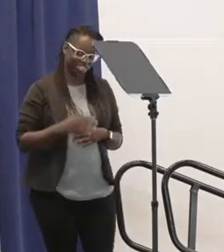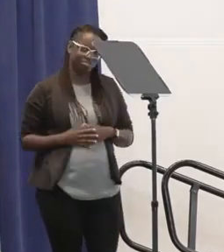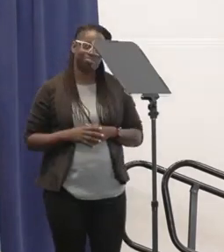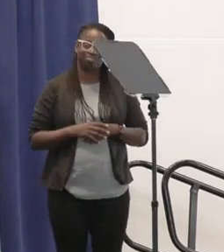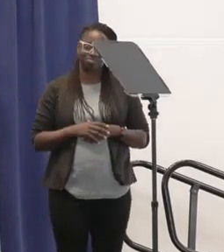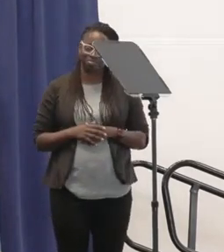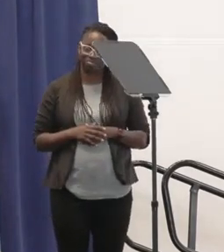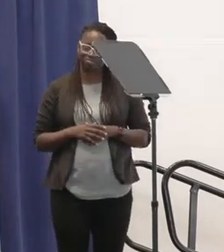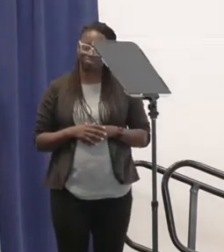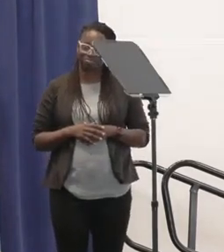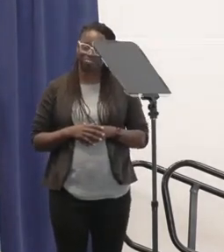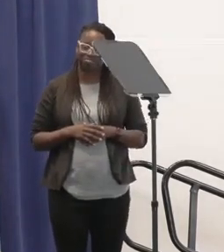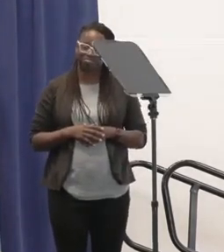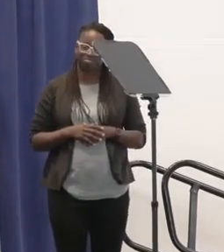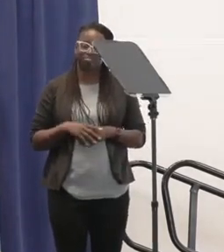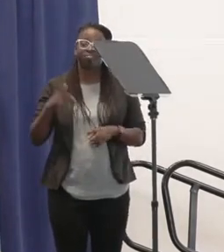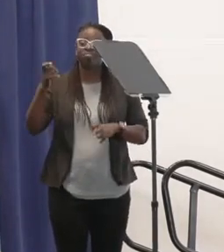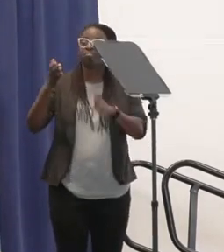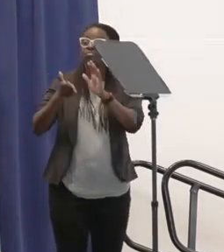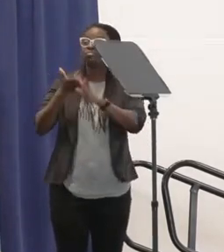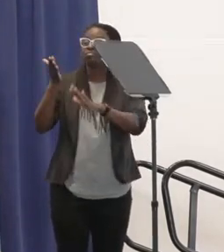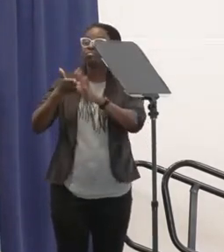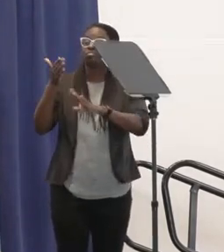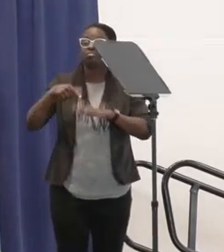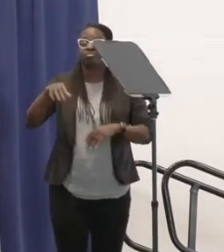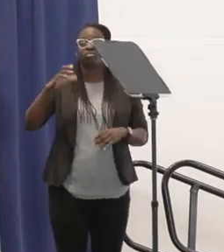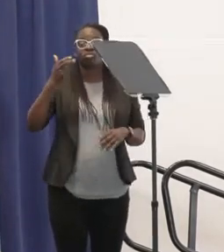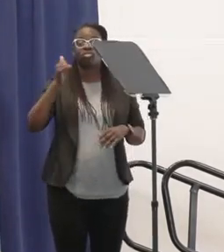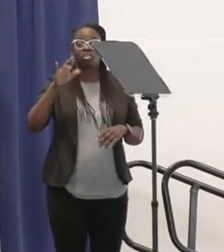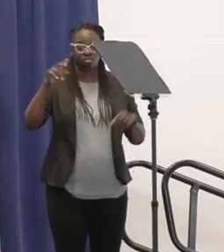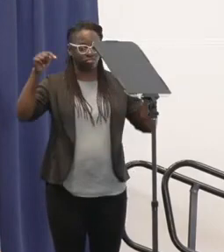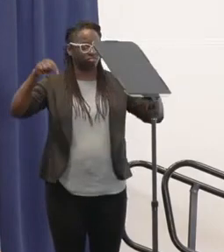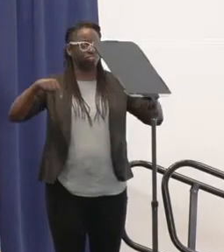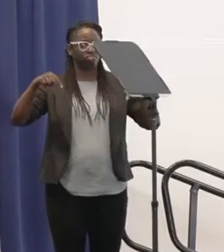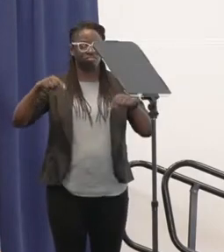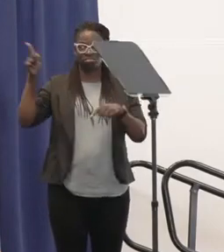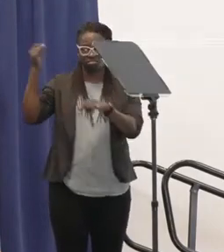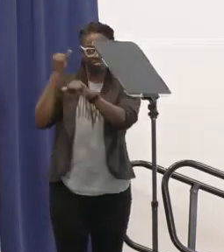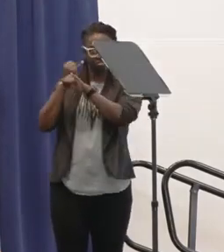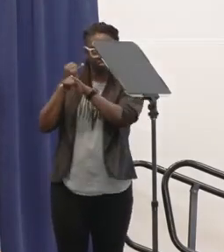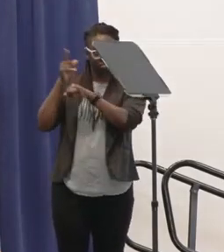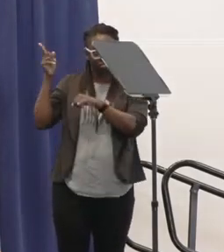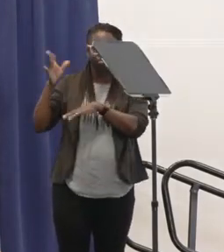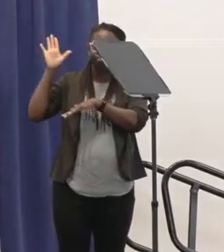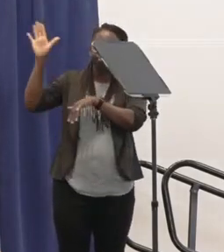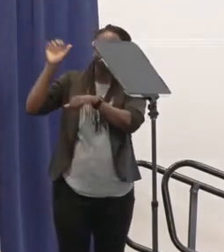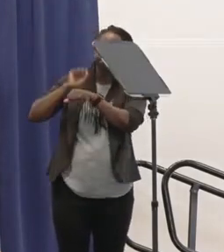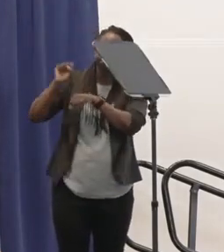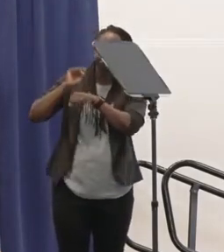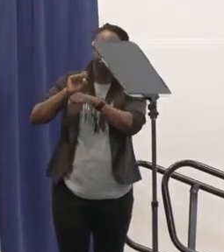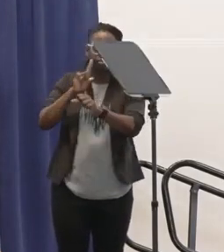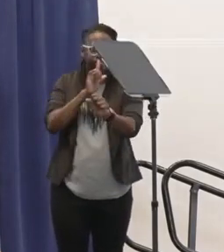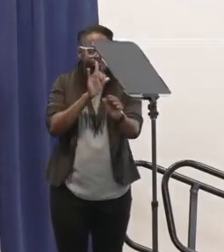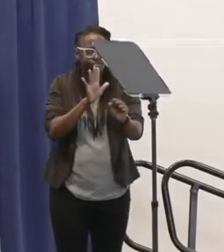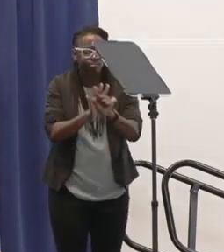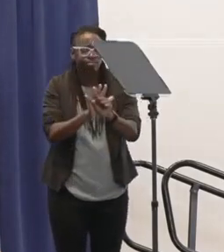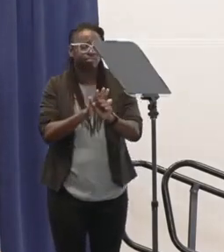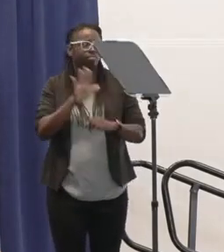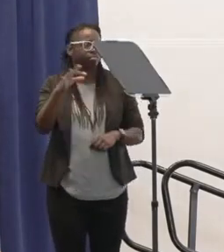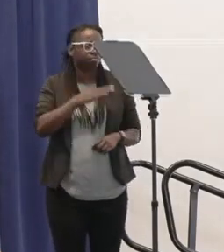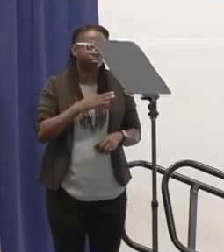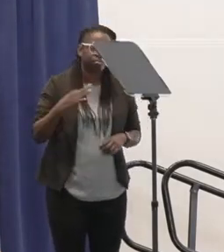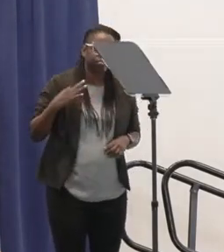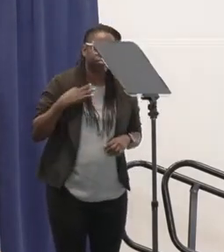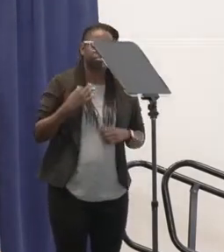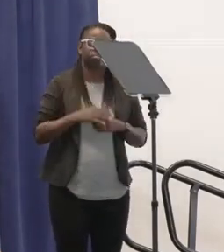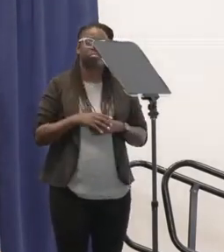incredible institution for your work, for your dedication. Thank you to your staff. You don't do this work by yourself. Thank you again to all those